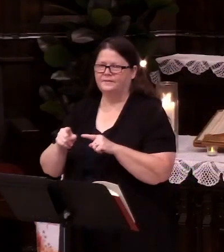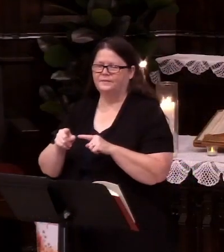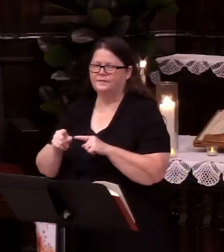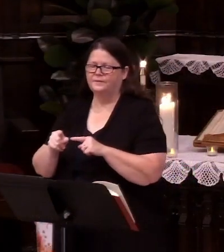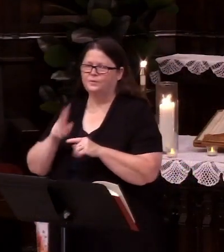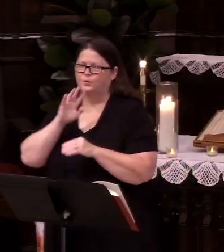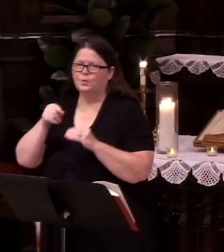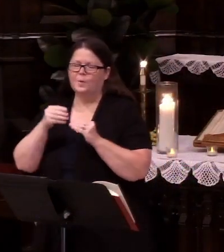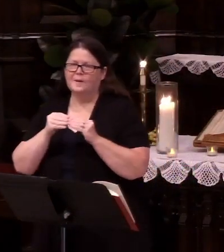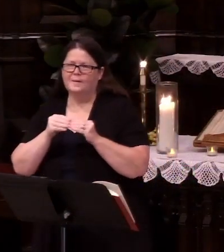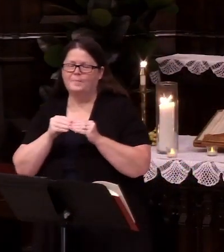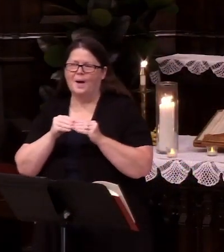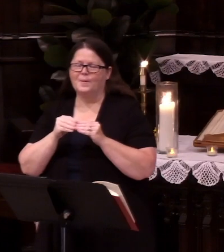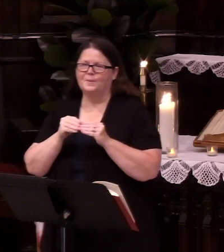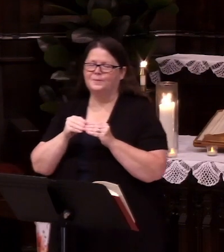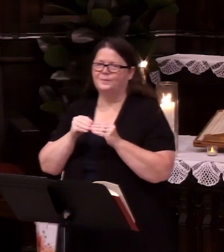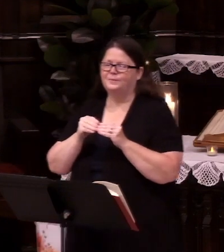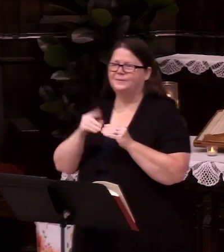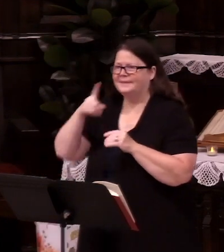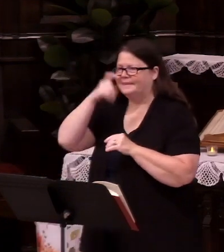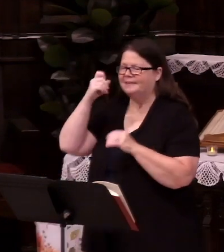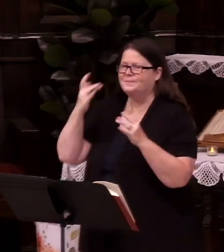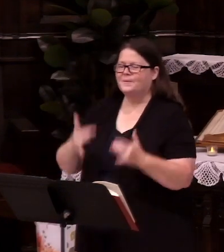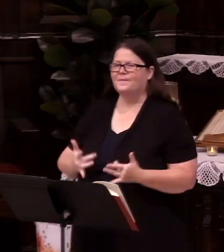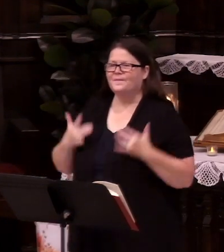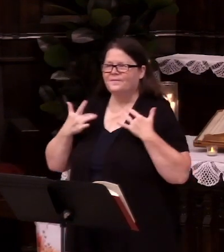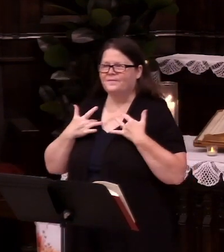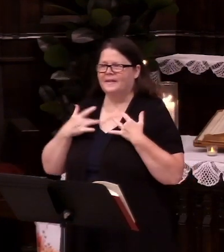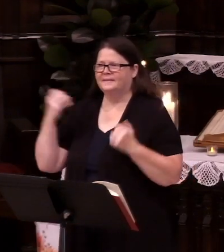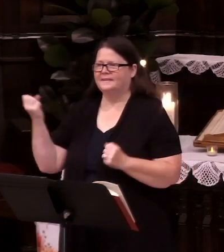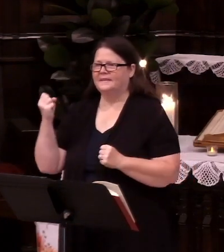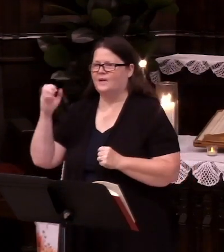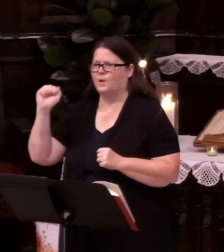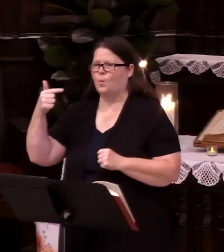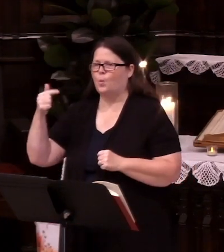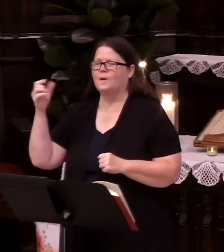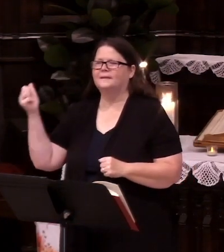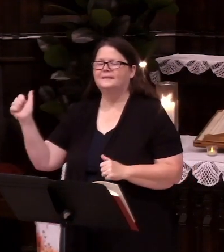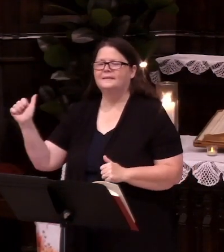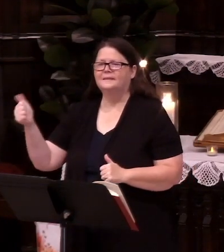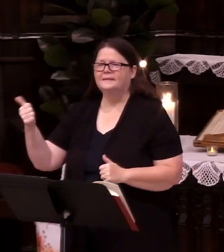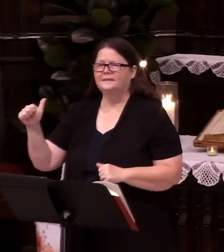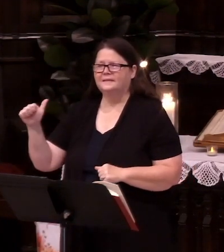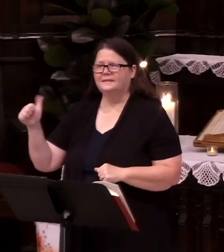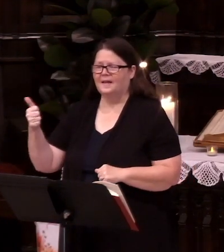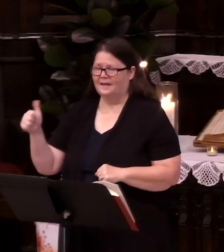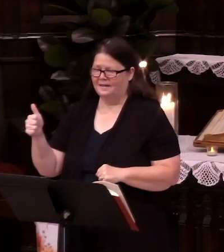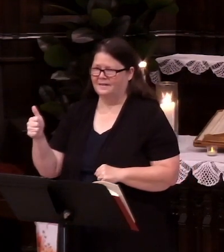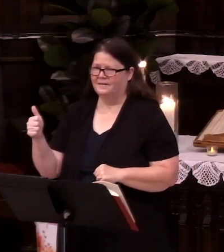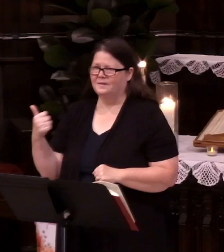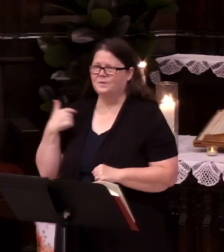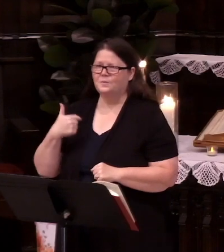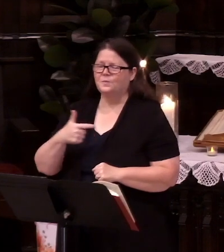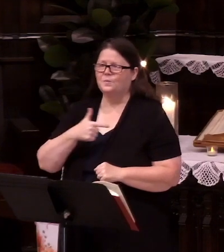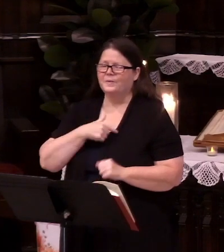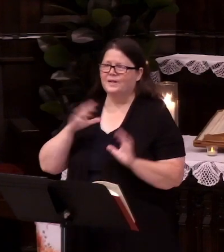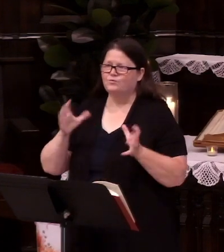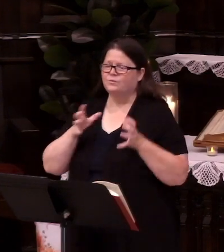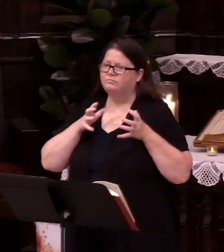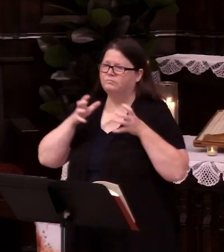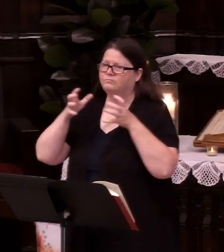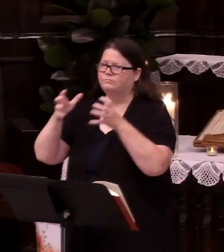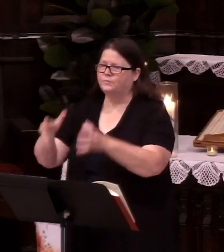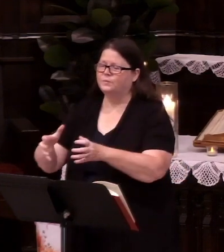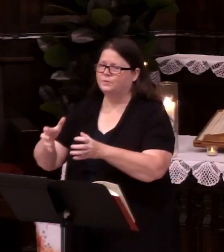Summer event, which is coming up on Saturday, August 10th, when we will be going to see Hell's Kitchen